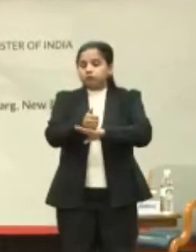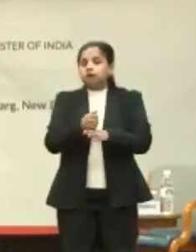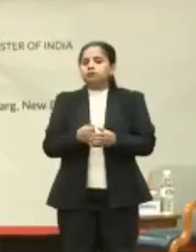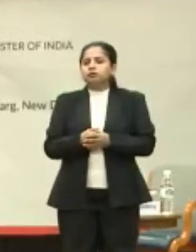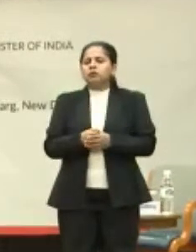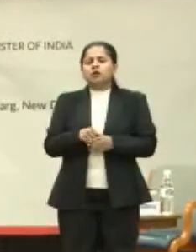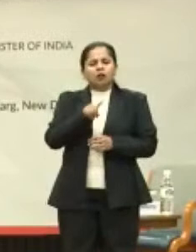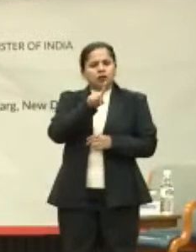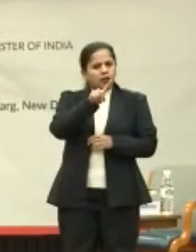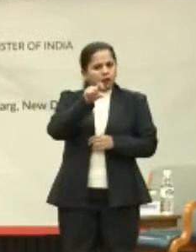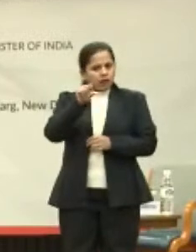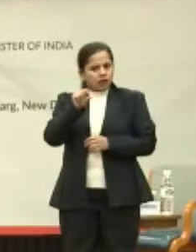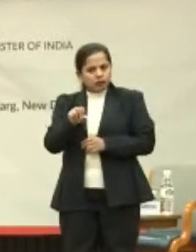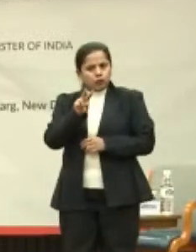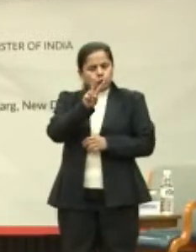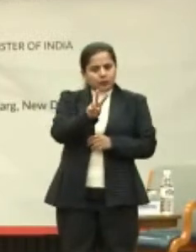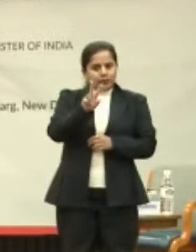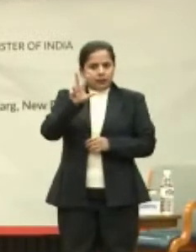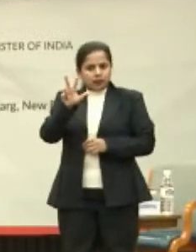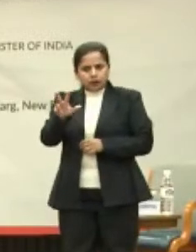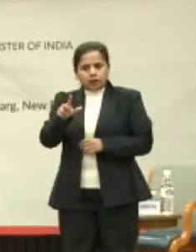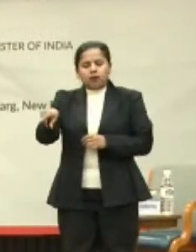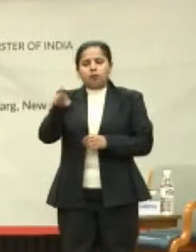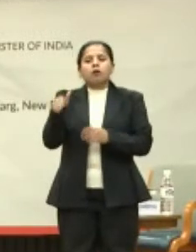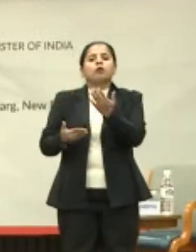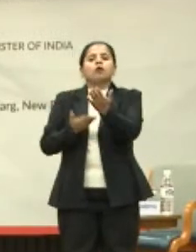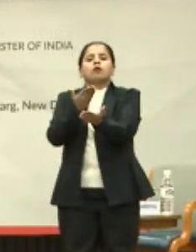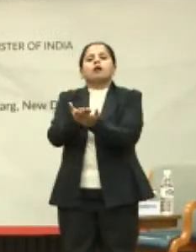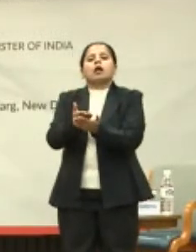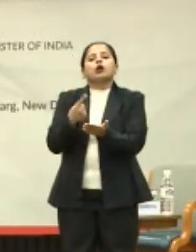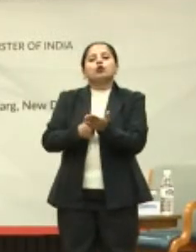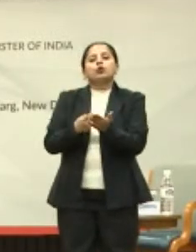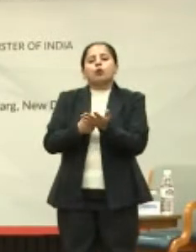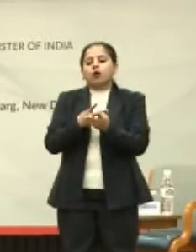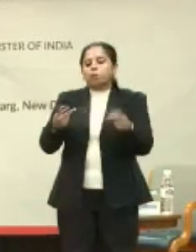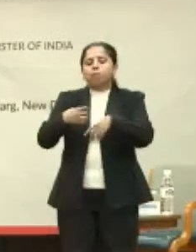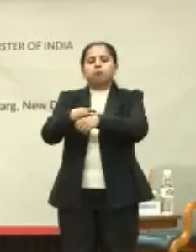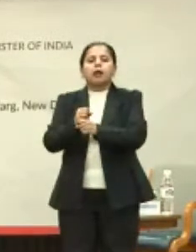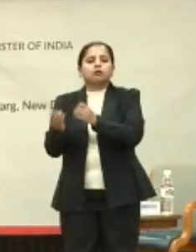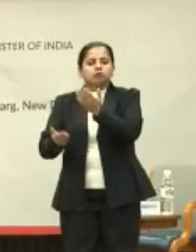and in 1928, it submitted a report.